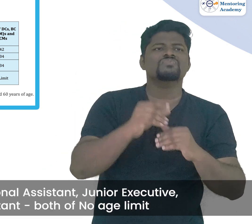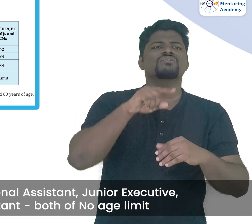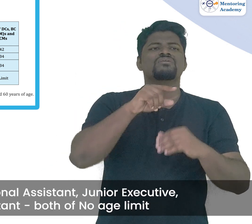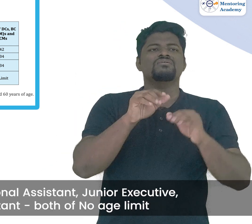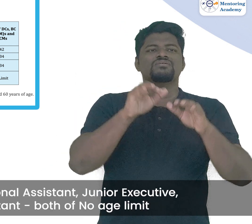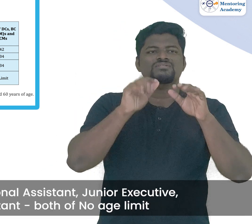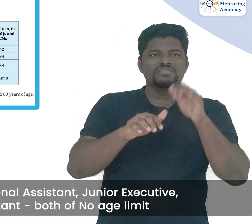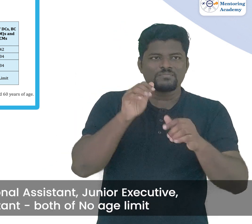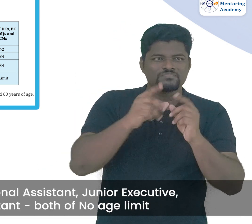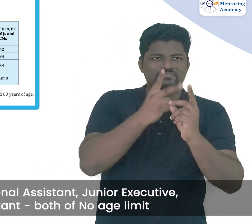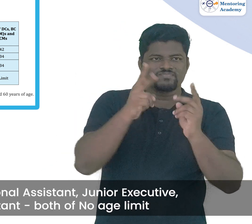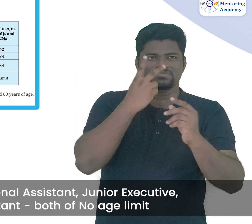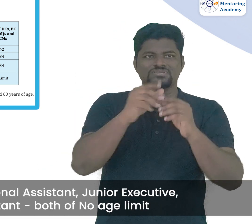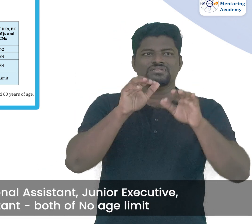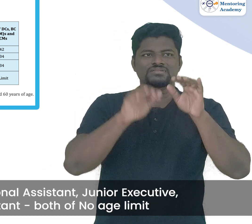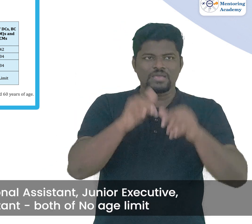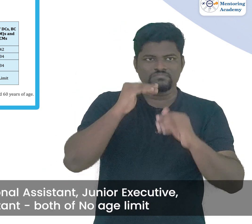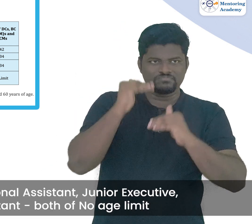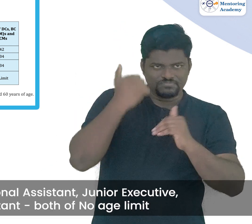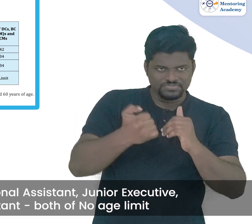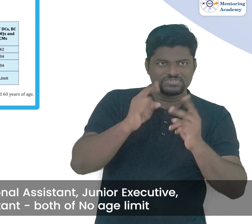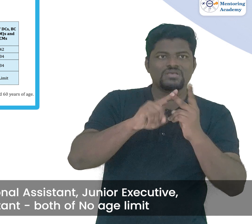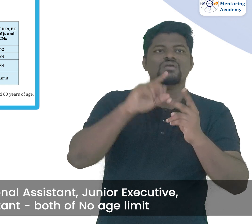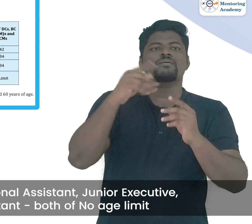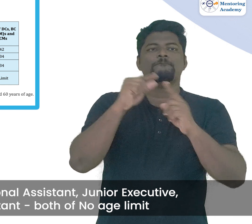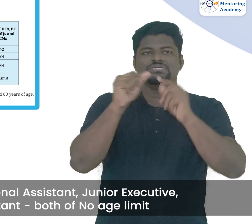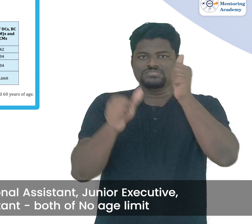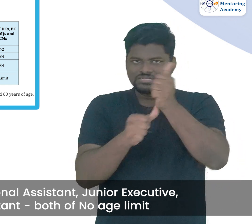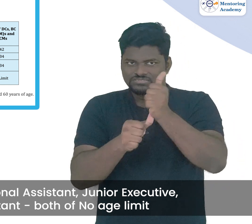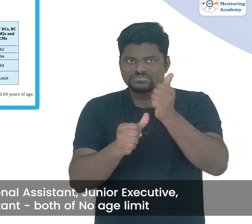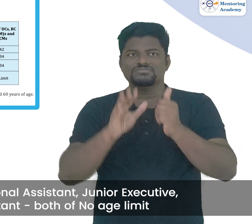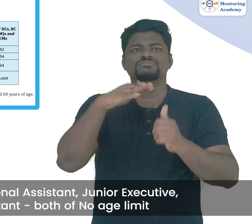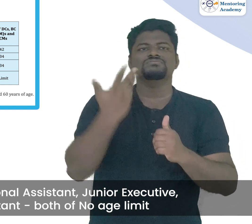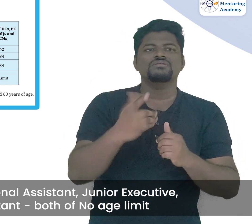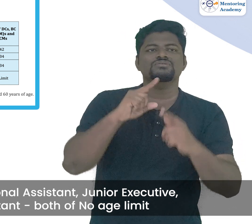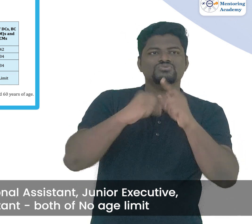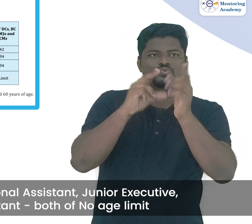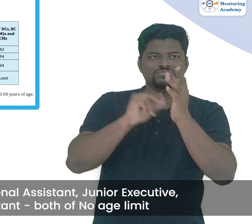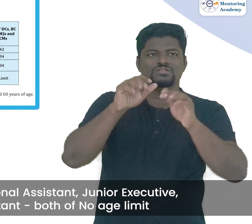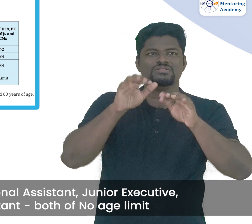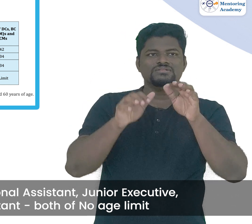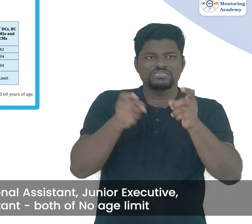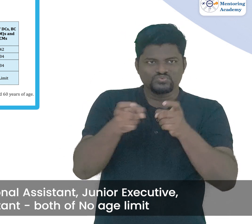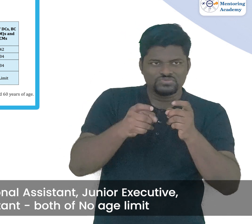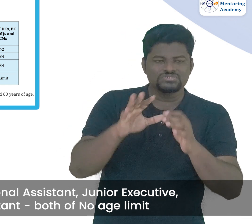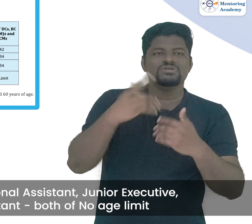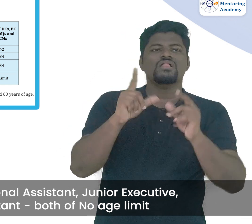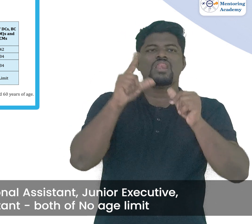4. Stenotypist, Personal Assistant, Junior Executive, Laboratory Assistant, both of no age